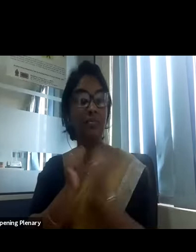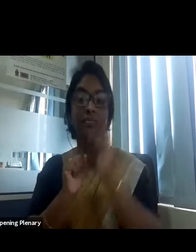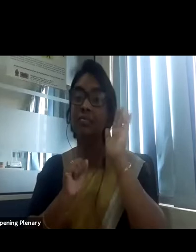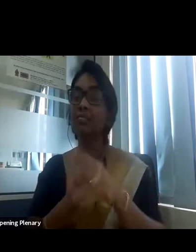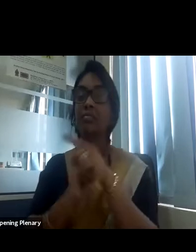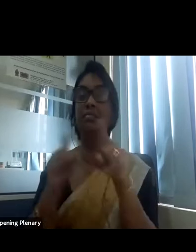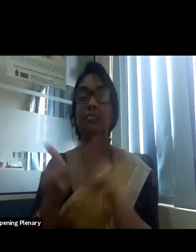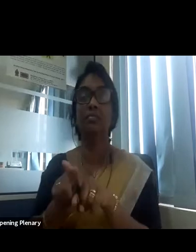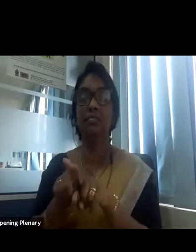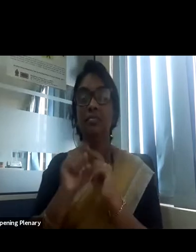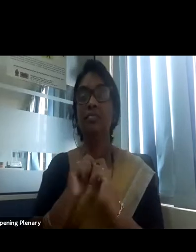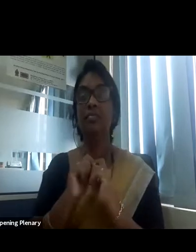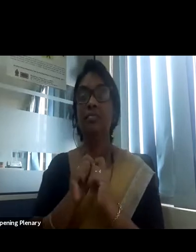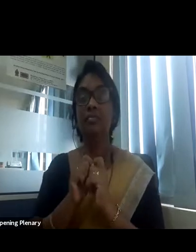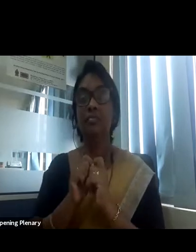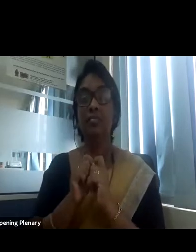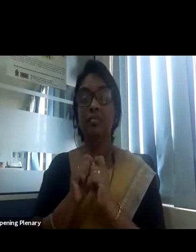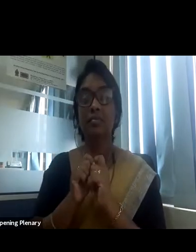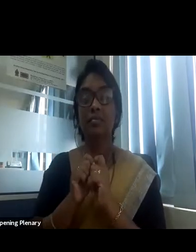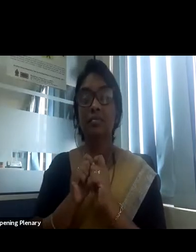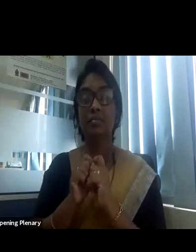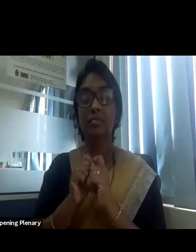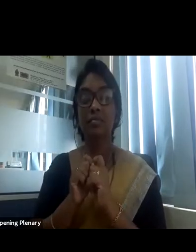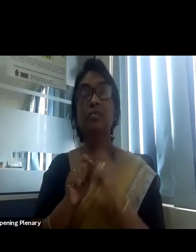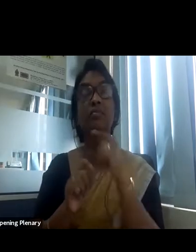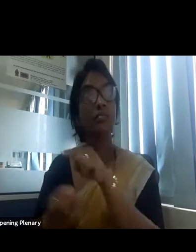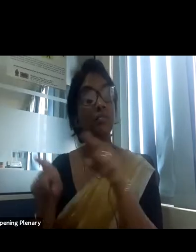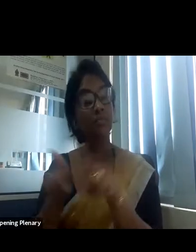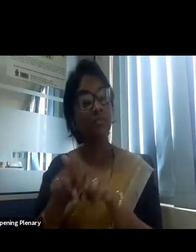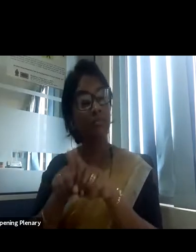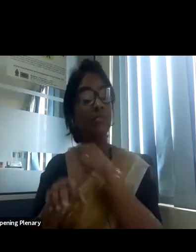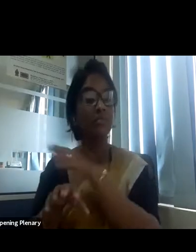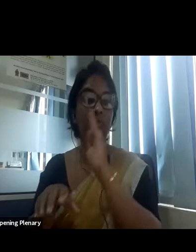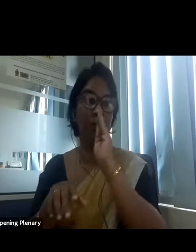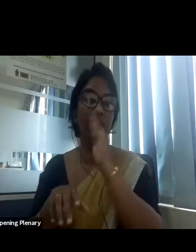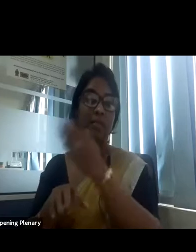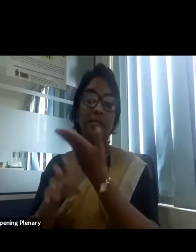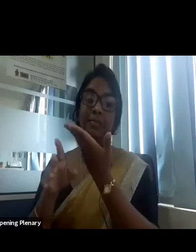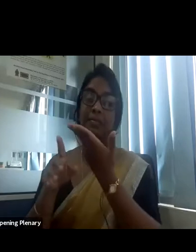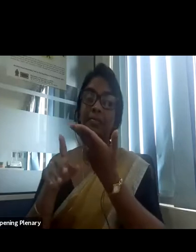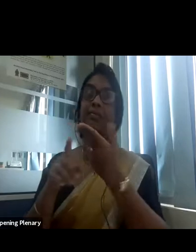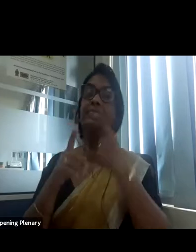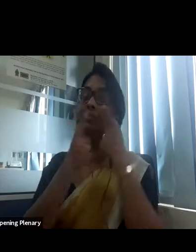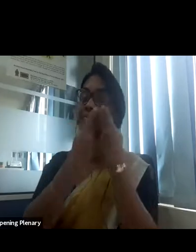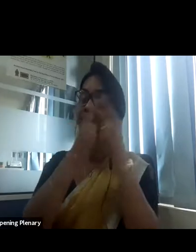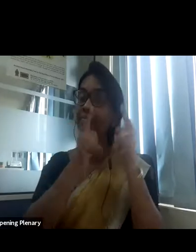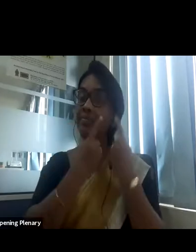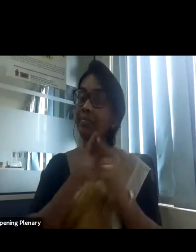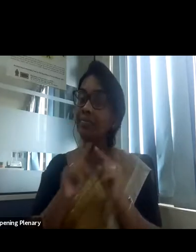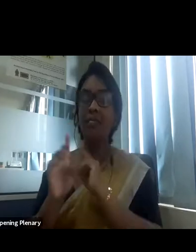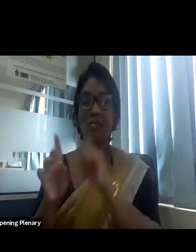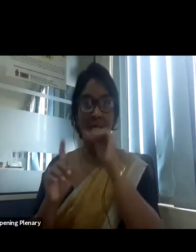achieving net zero, gender diversity, sustainable finance, business and human